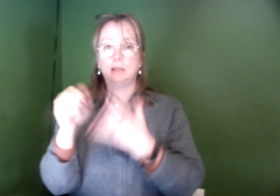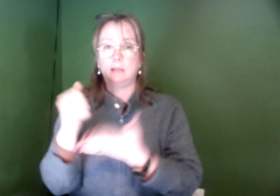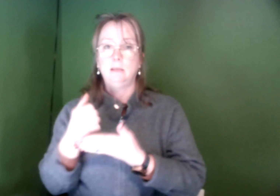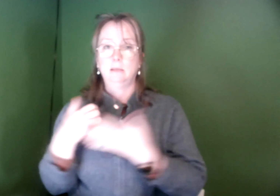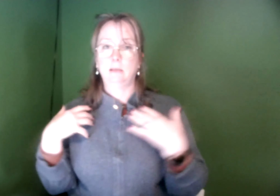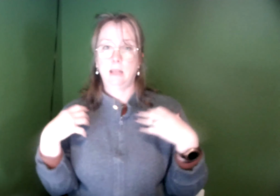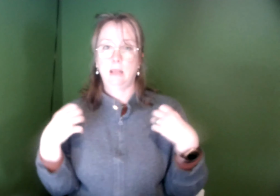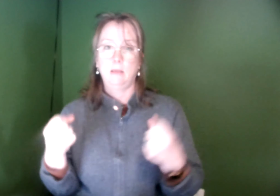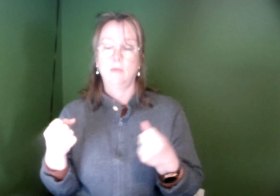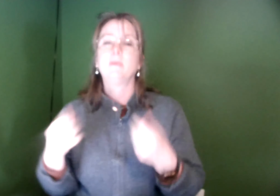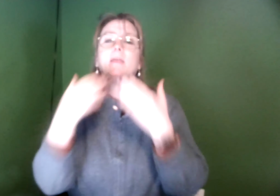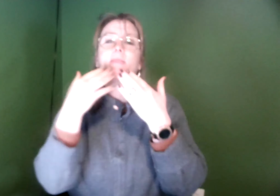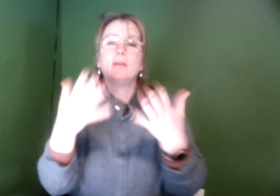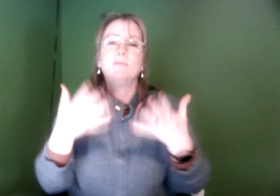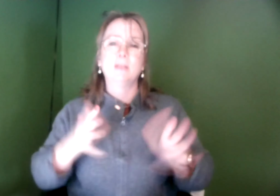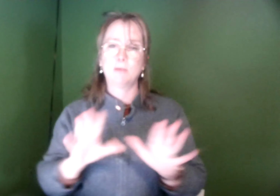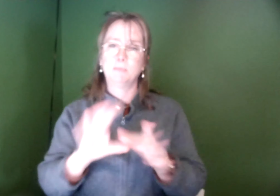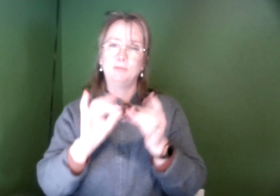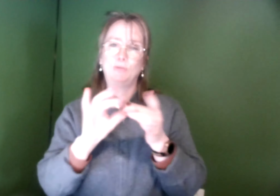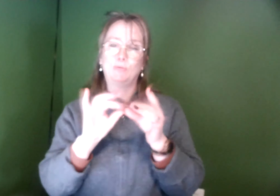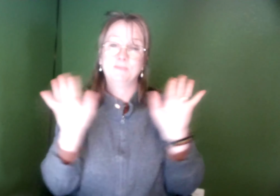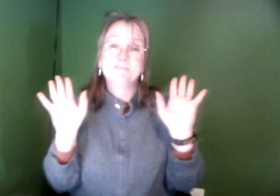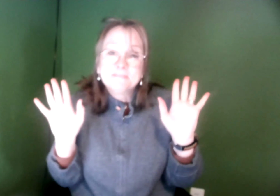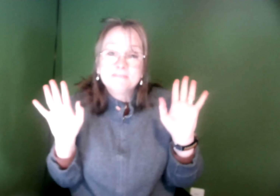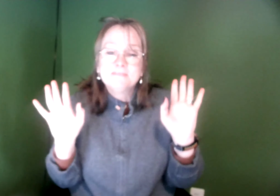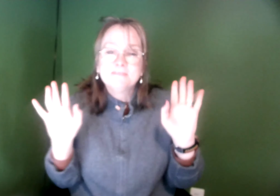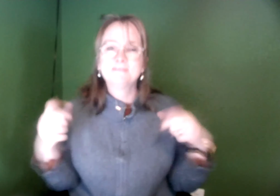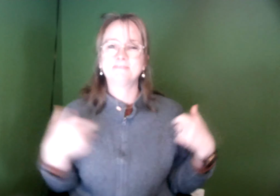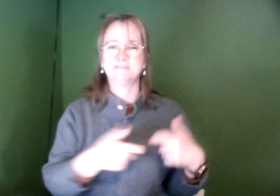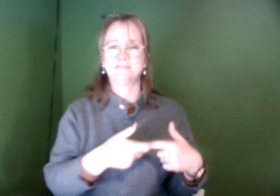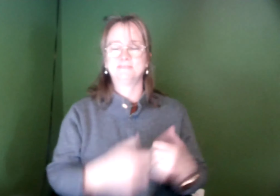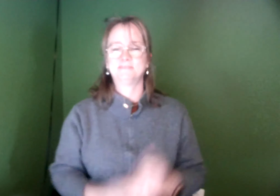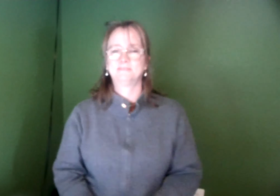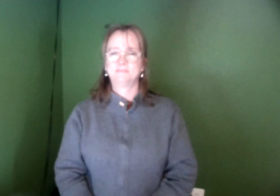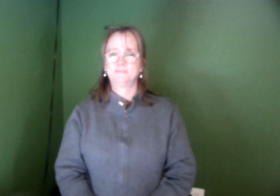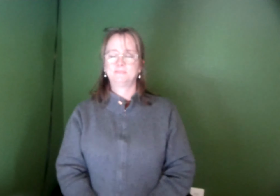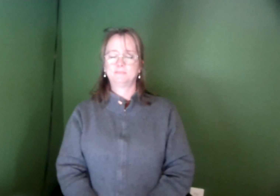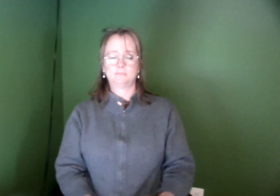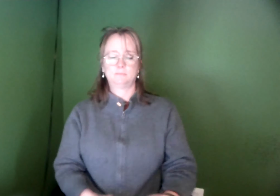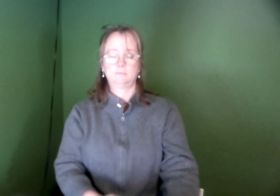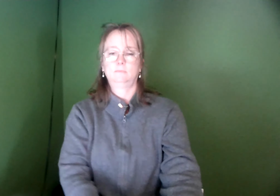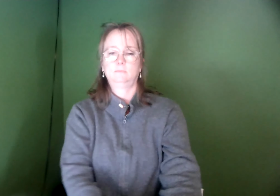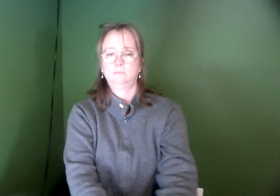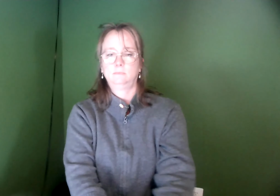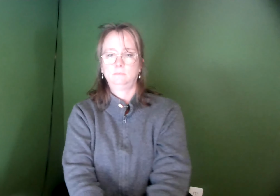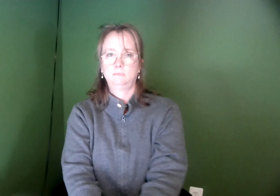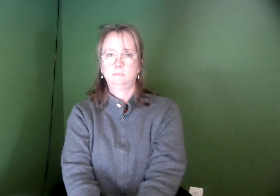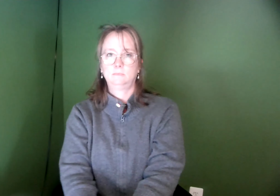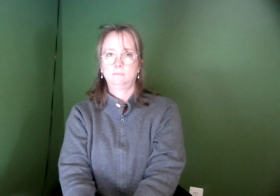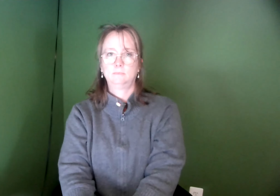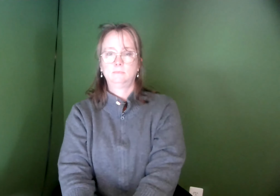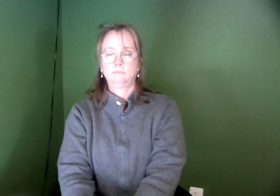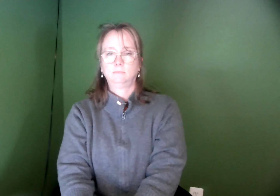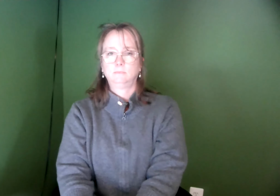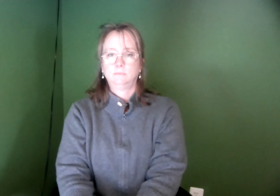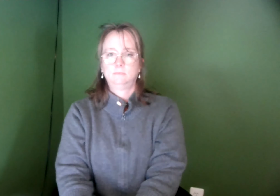Bueno, Thank you everyone for letting me talk. Y que acaba de agradecer por permitirle hablar y lo que acaba de decir, sí, me parece